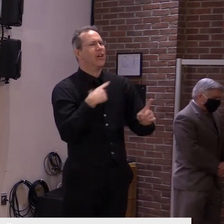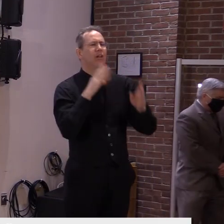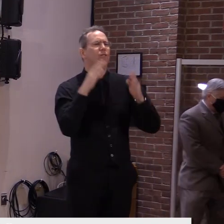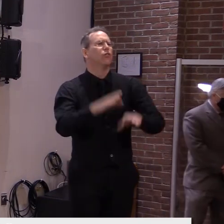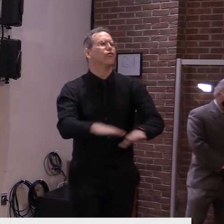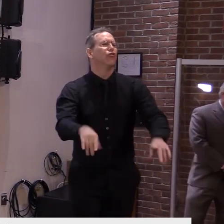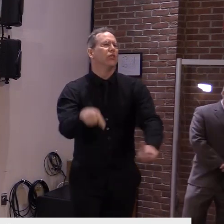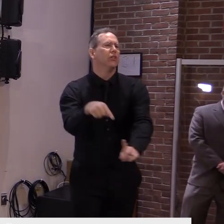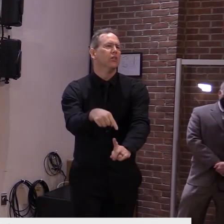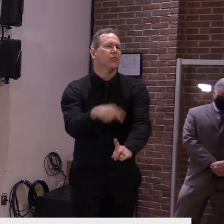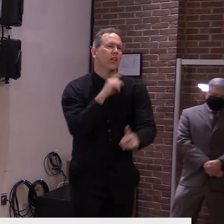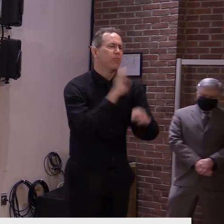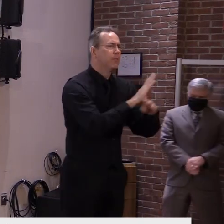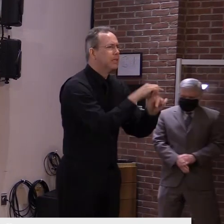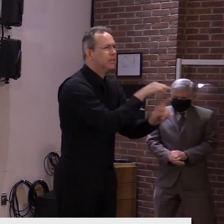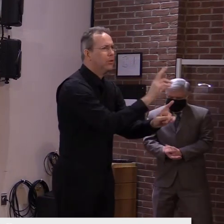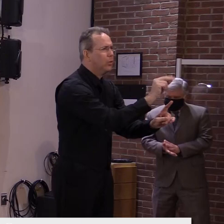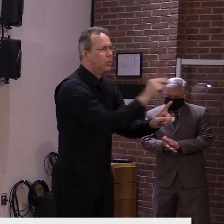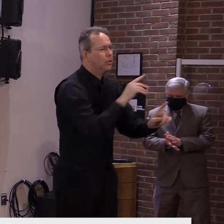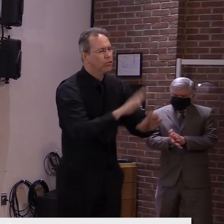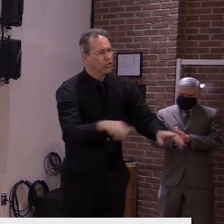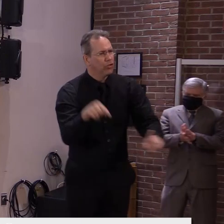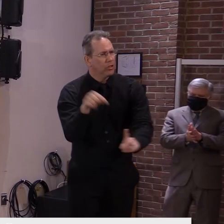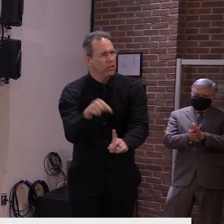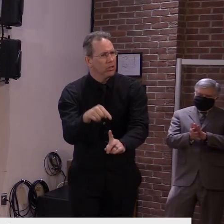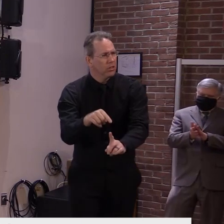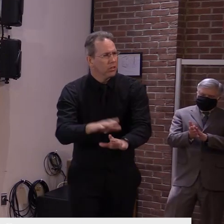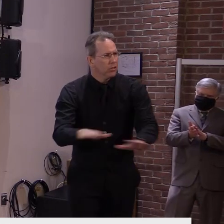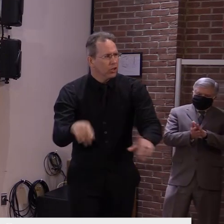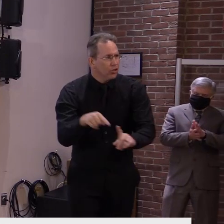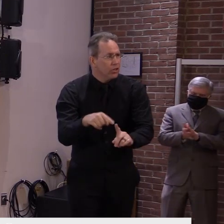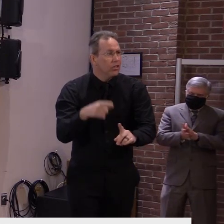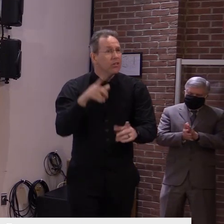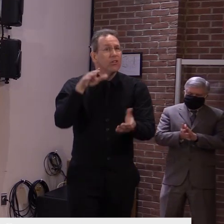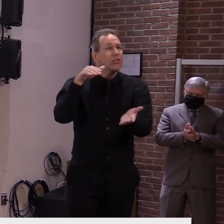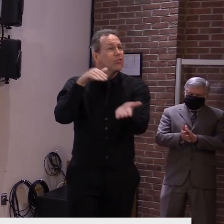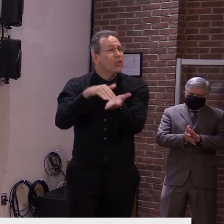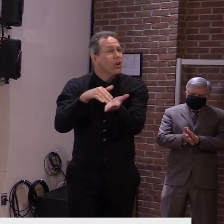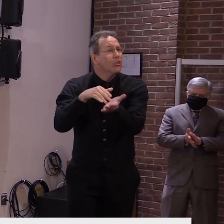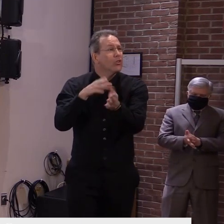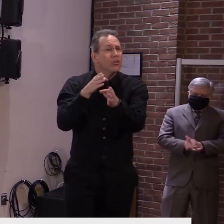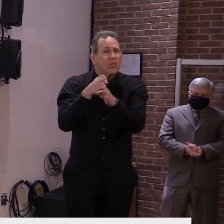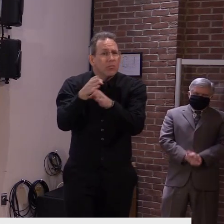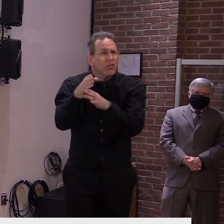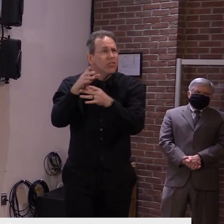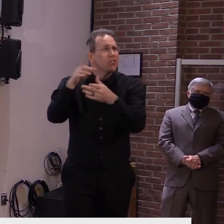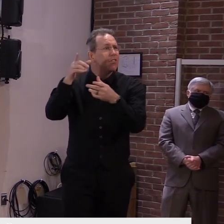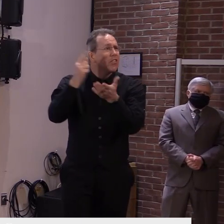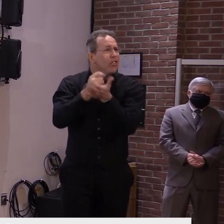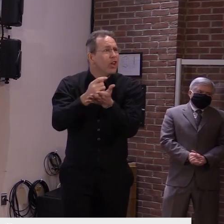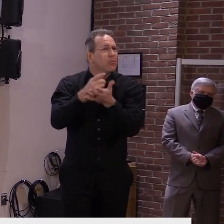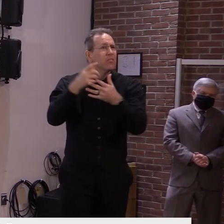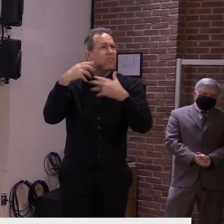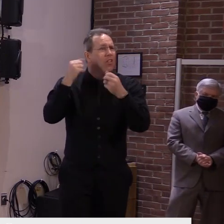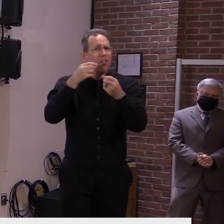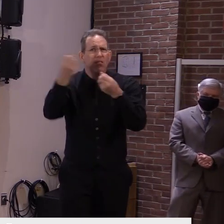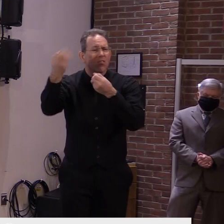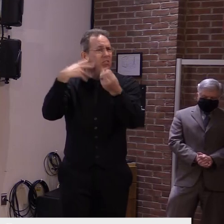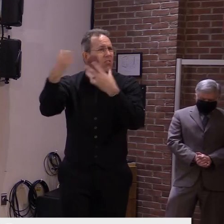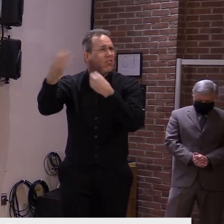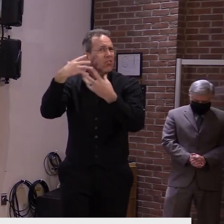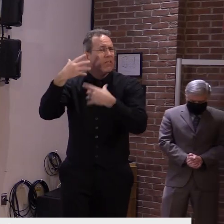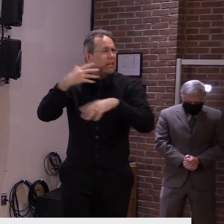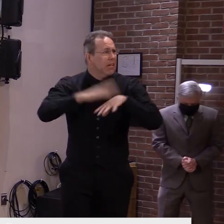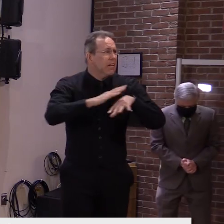school. So that's what drove the conversation. And we want to make sure that we do all we can to